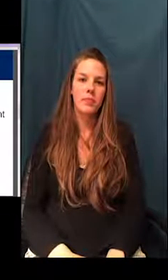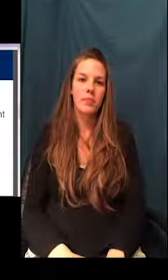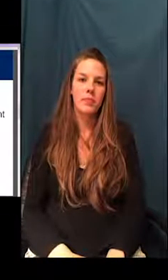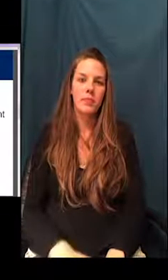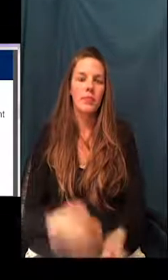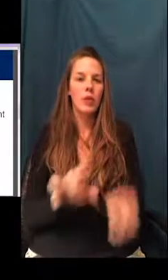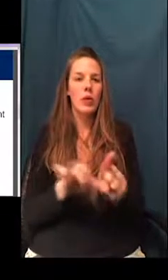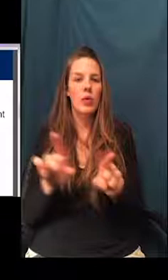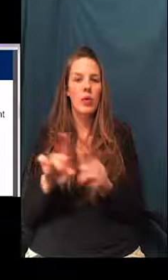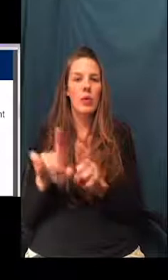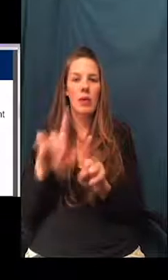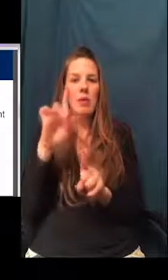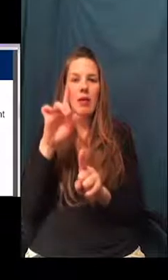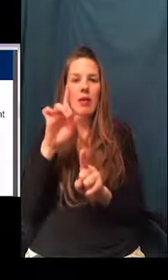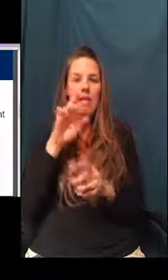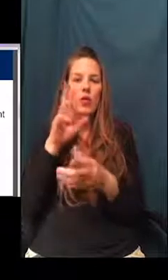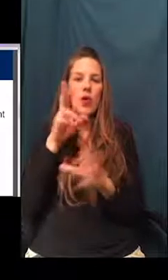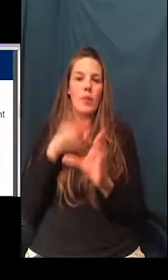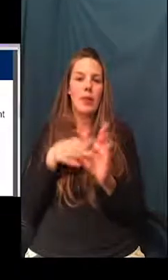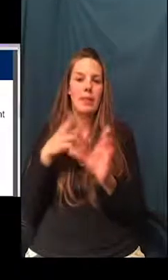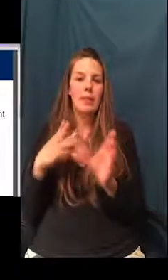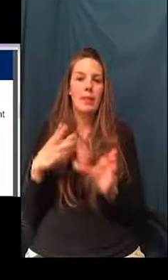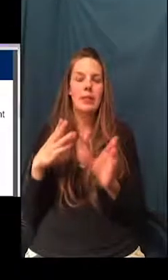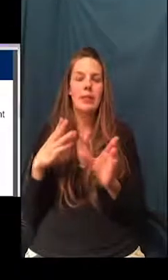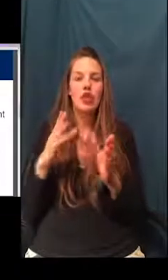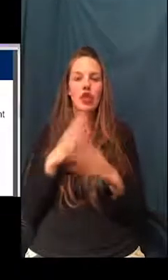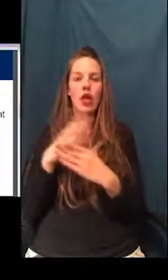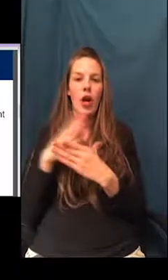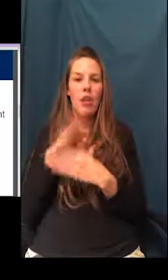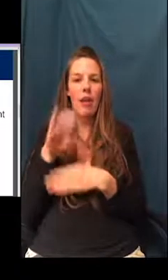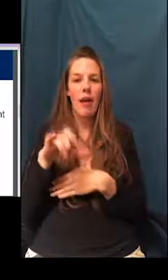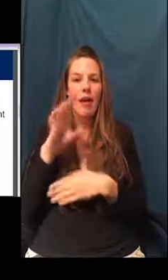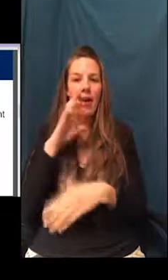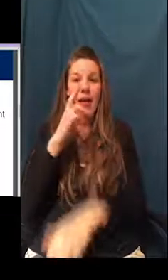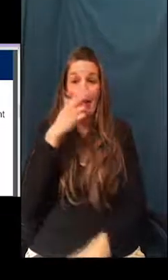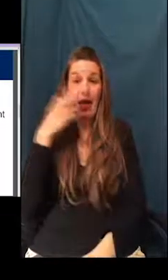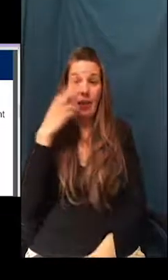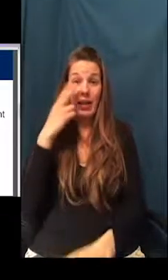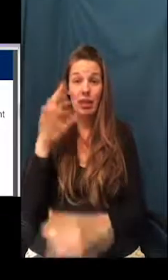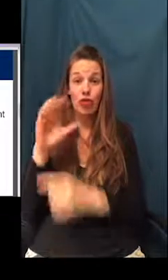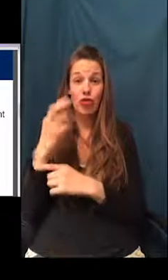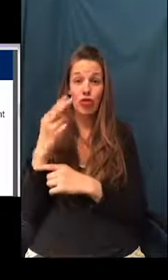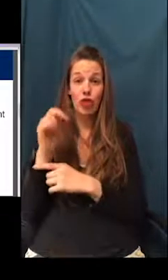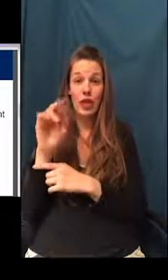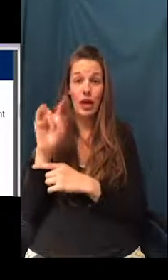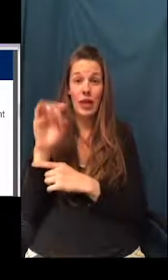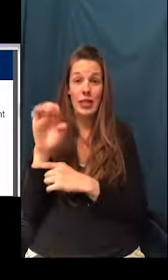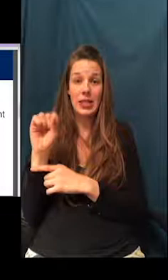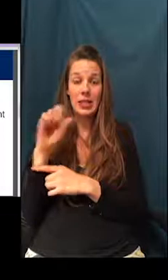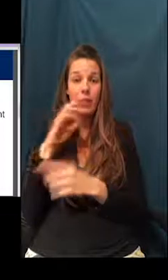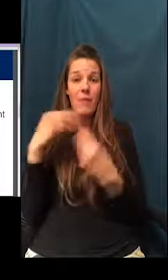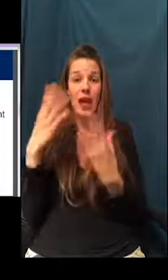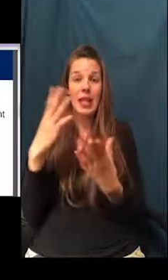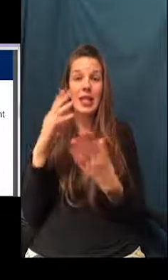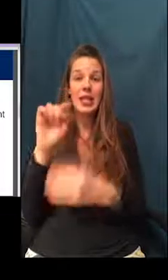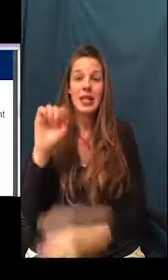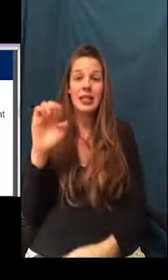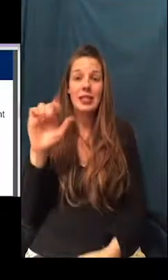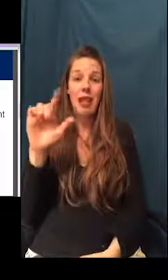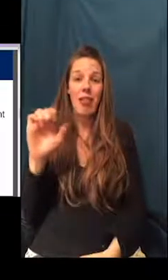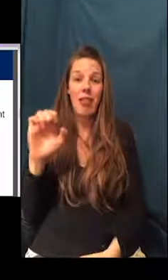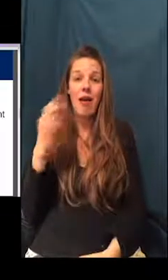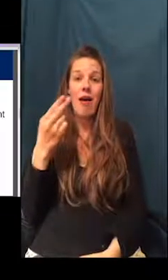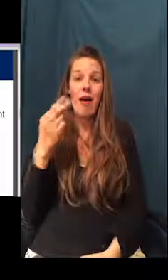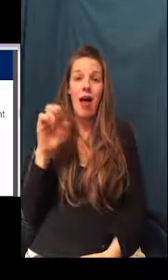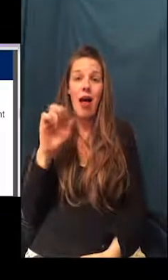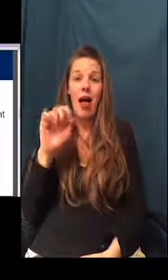And we also had one of our participants share that Catholic Charities is also providing telehealth counseling services for new